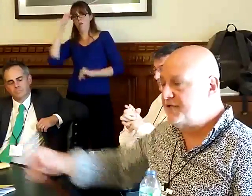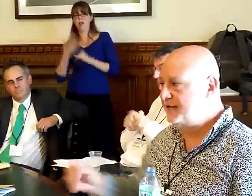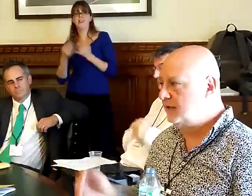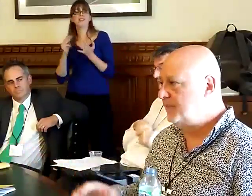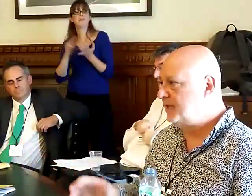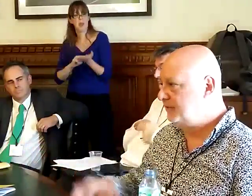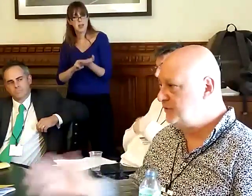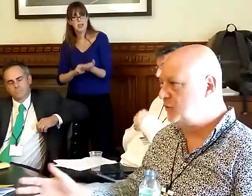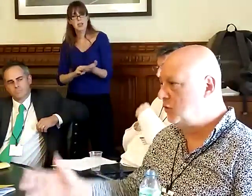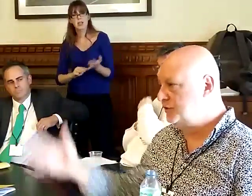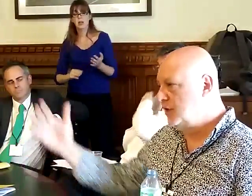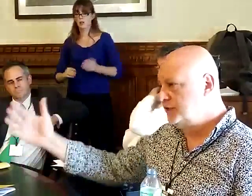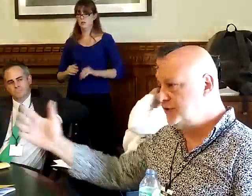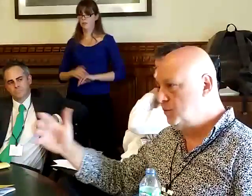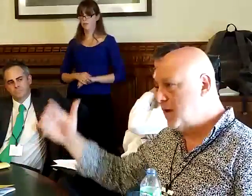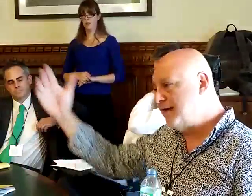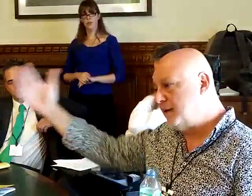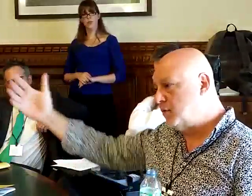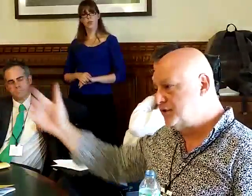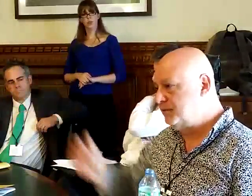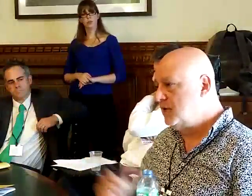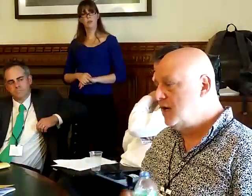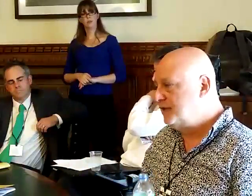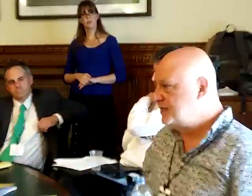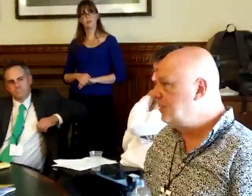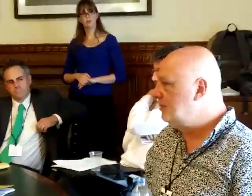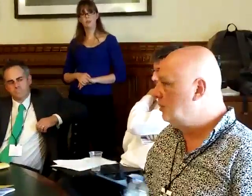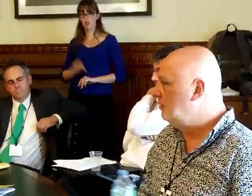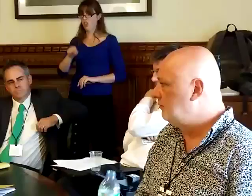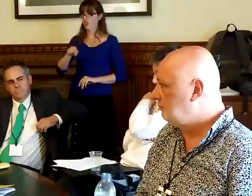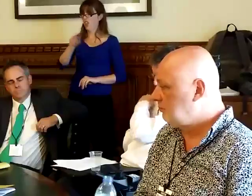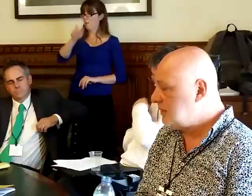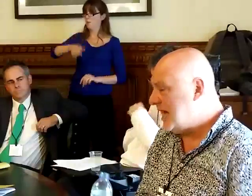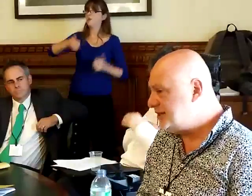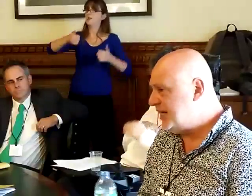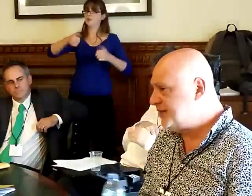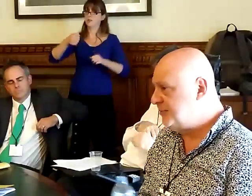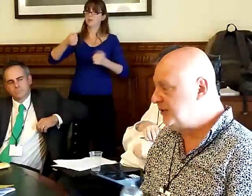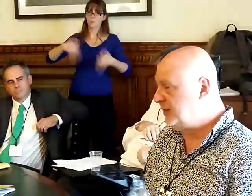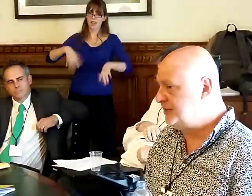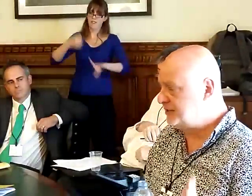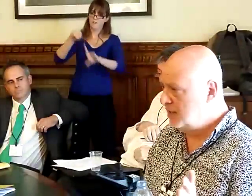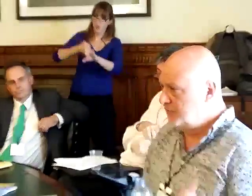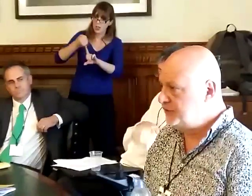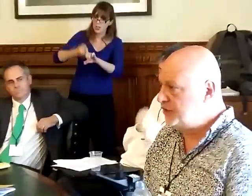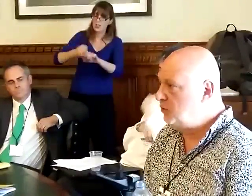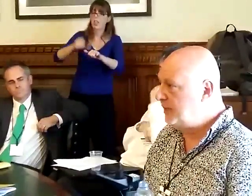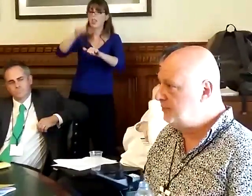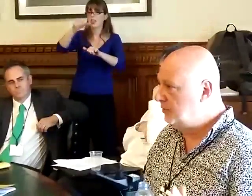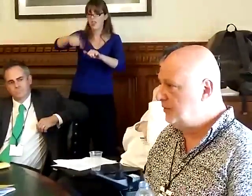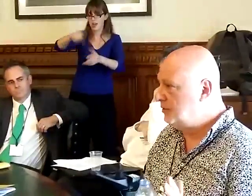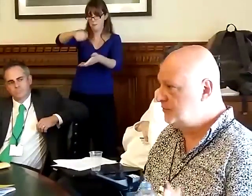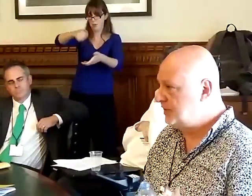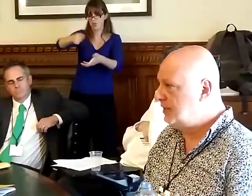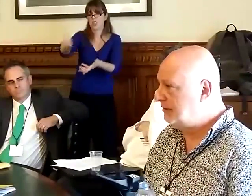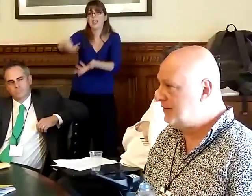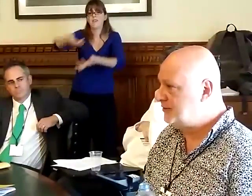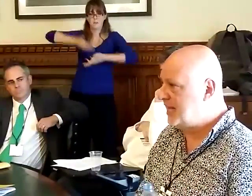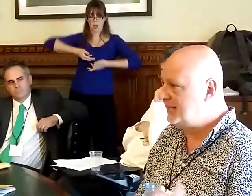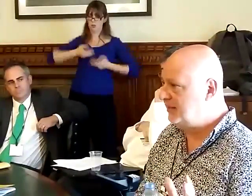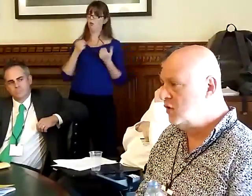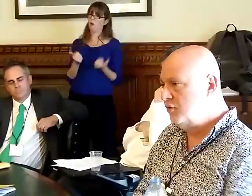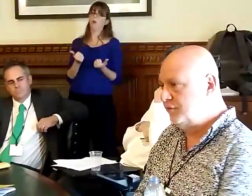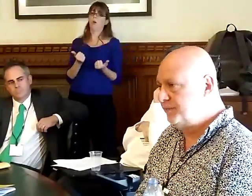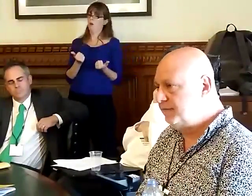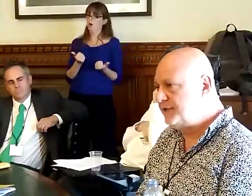that person has had her budget restored to where it was, and some people have actually had them increased. There's two people that still